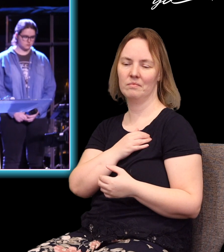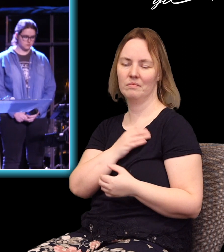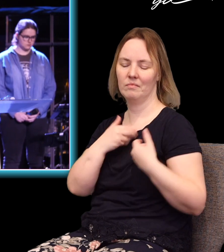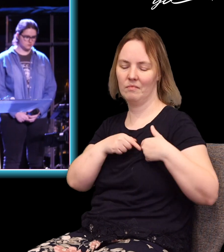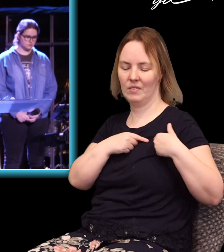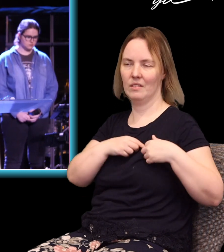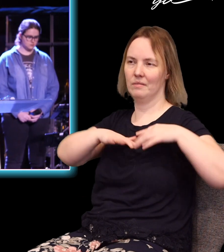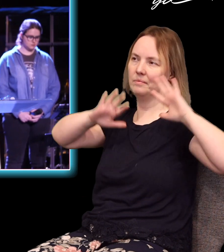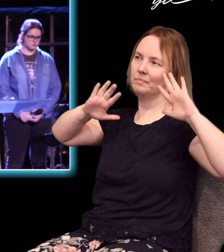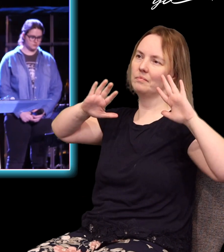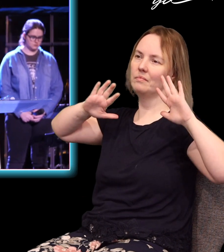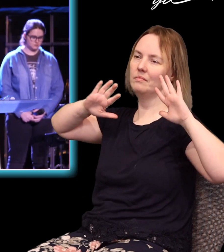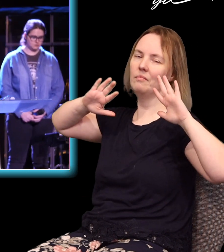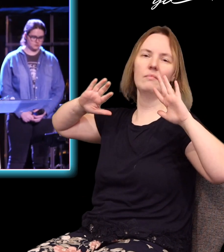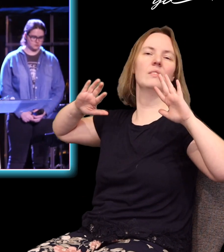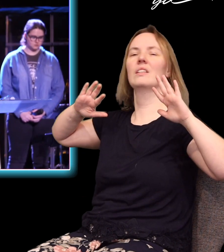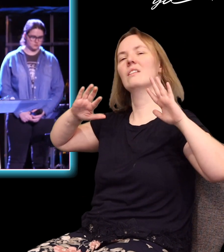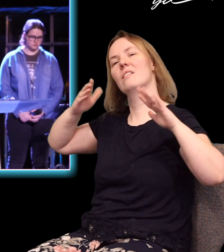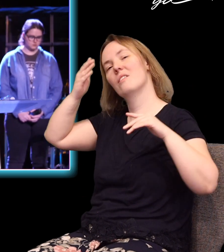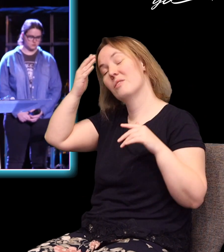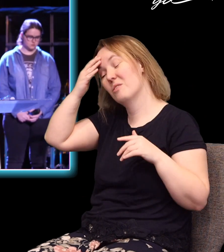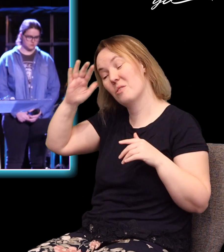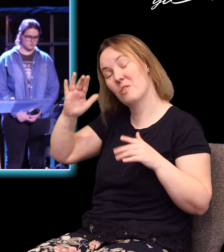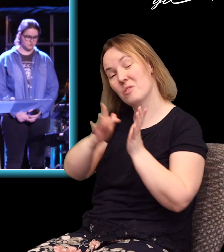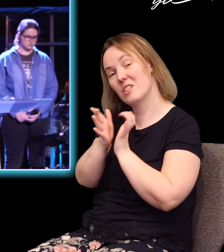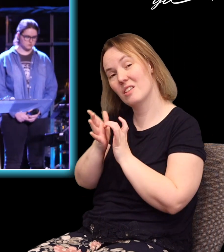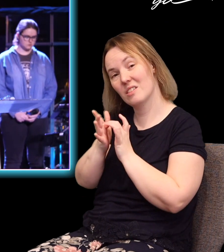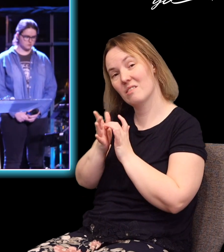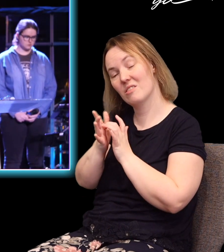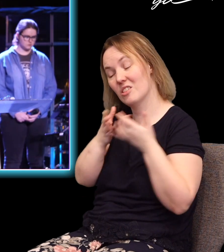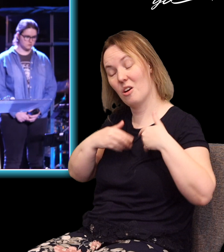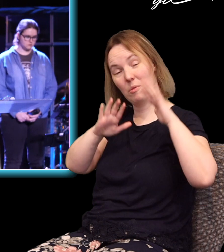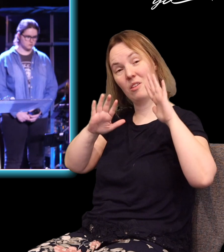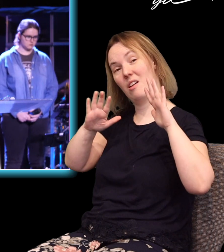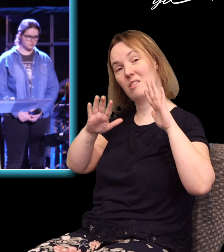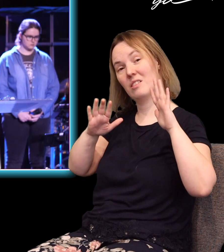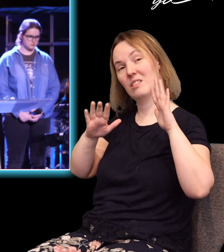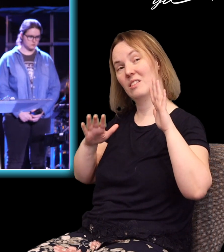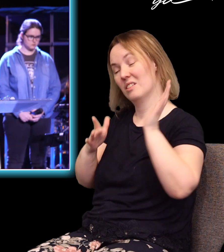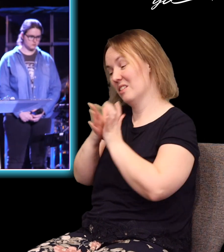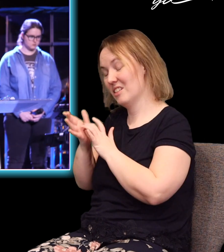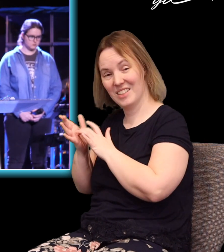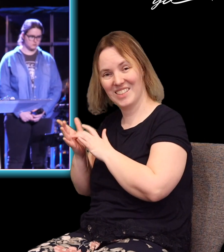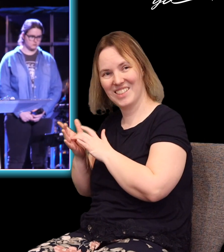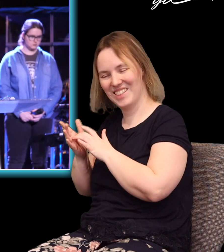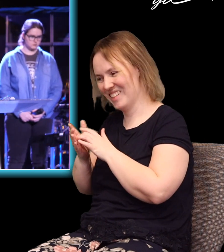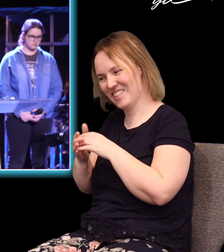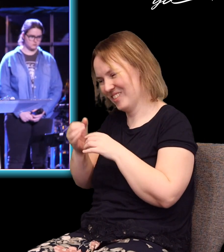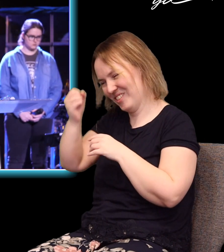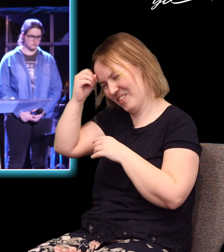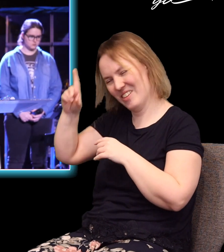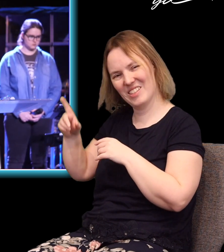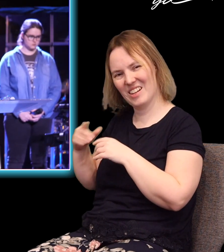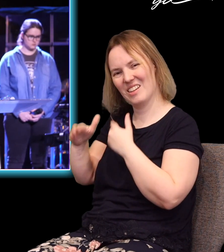So just open your heart this morning for a few moments. If you don't know Jesus, just simply open your heart to him and say, Jesus, I don't understand it all, but I